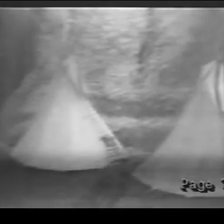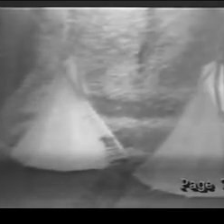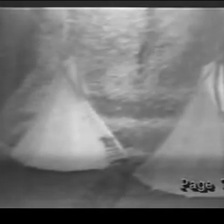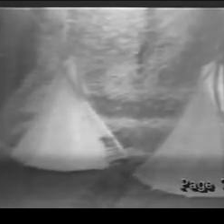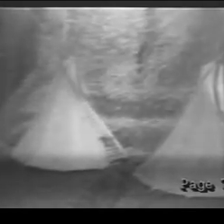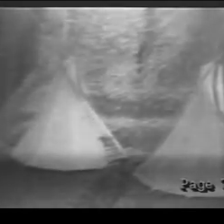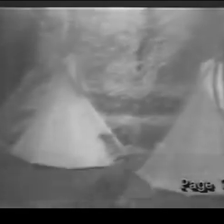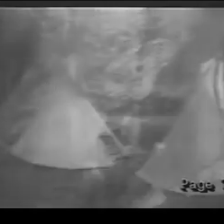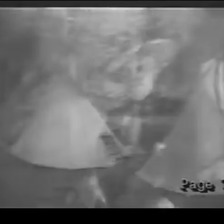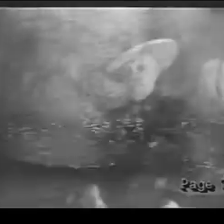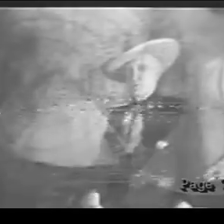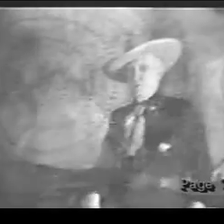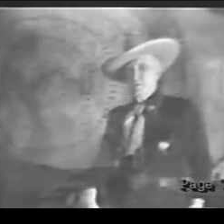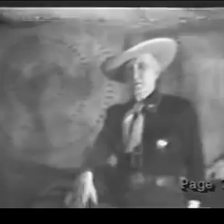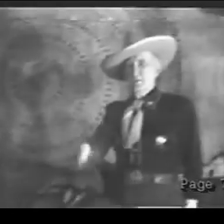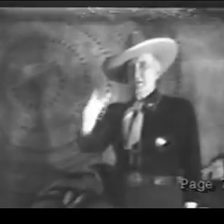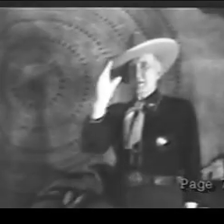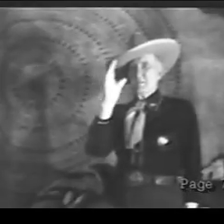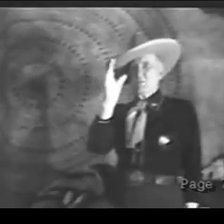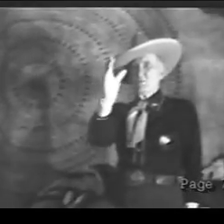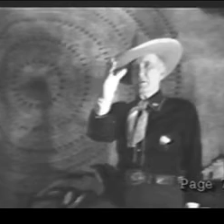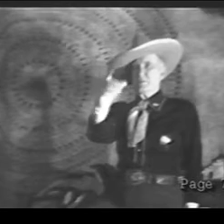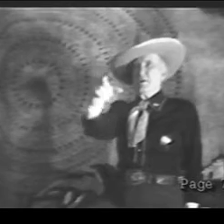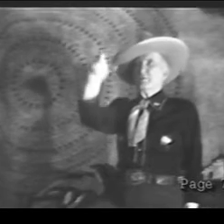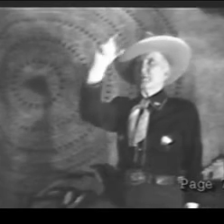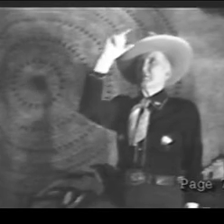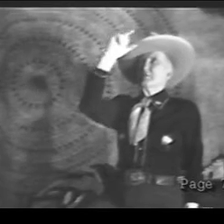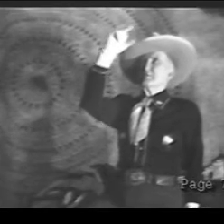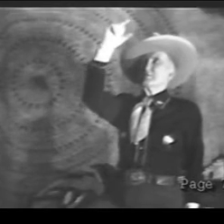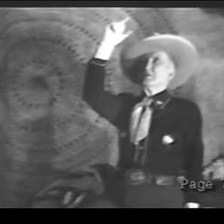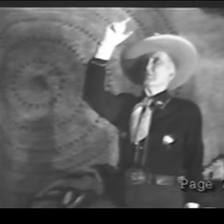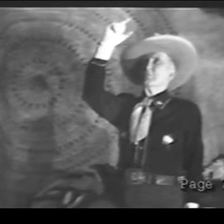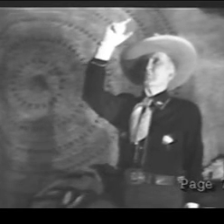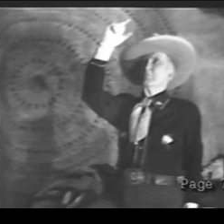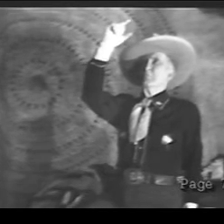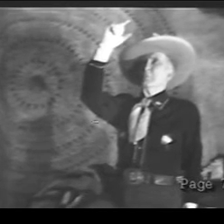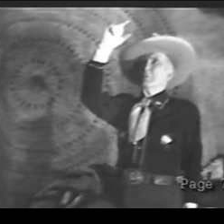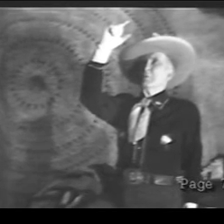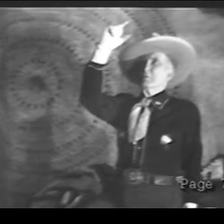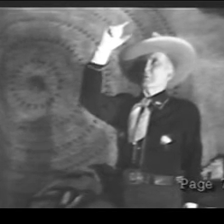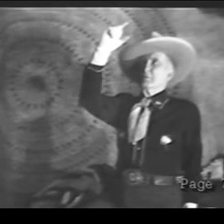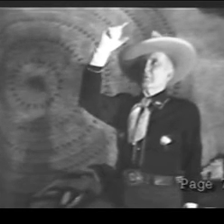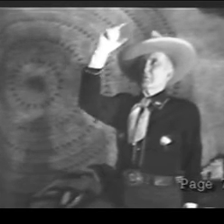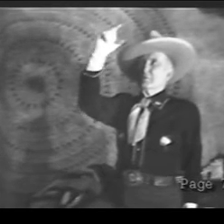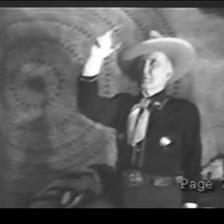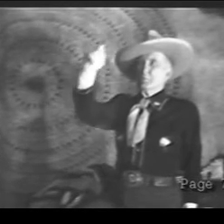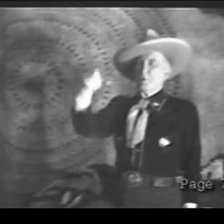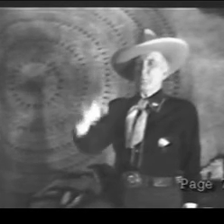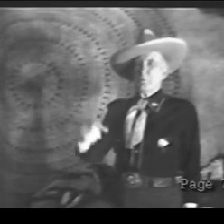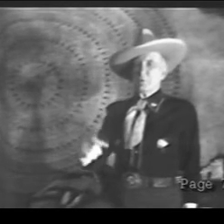steps out of his doorway in the morning, he has to greet his father, the sun. It would be impudent